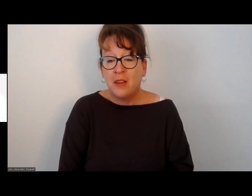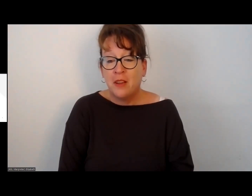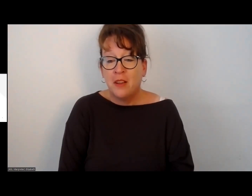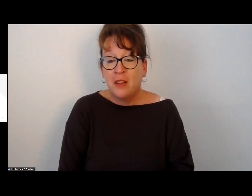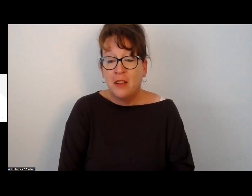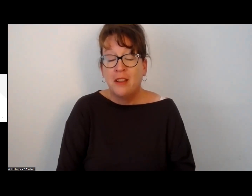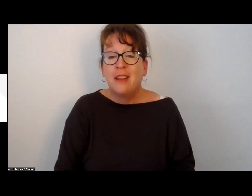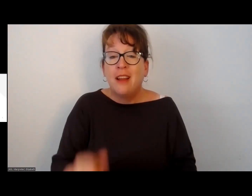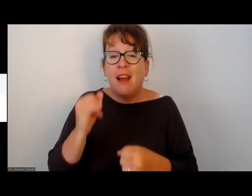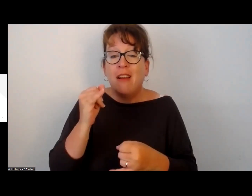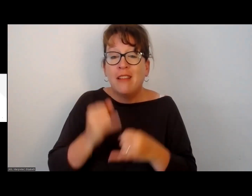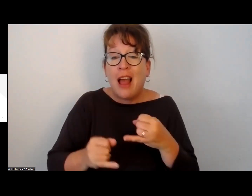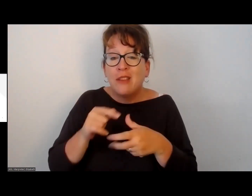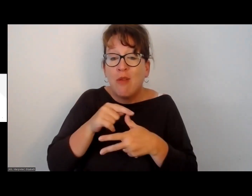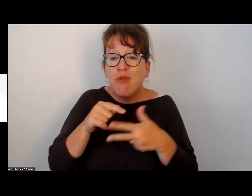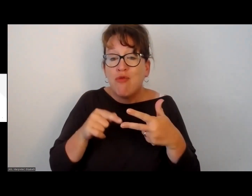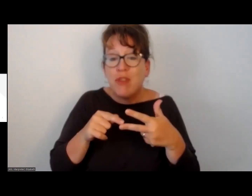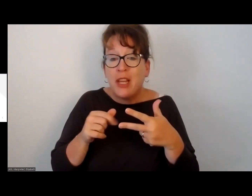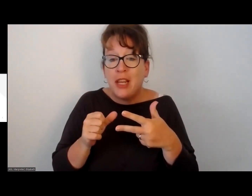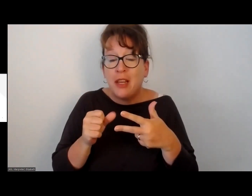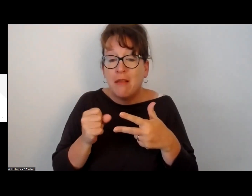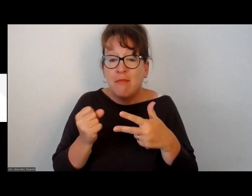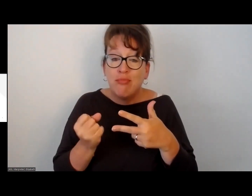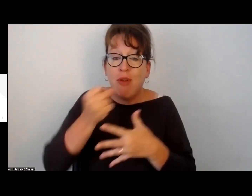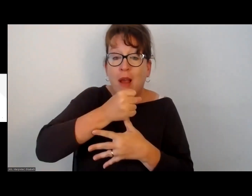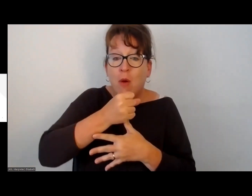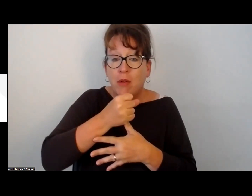three, which are sort of the three buckets of how I see